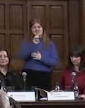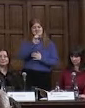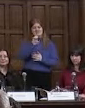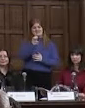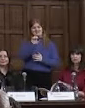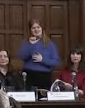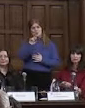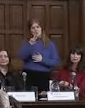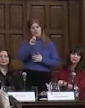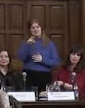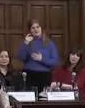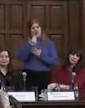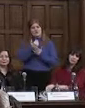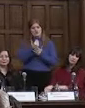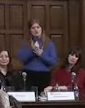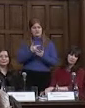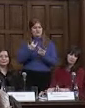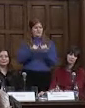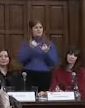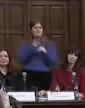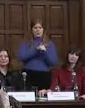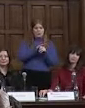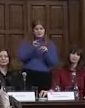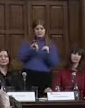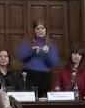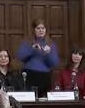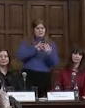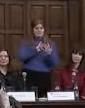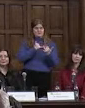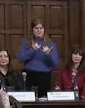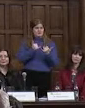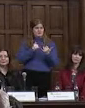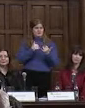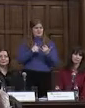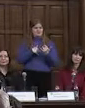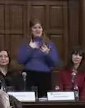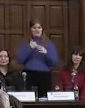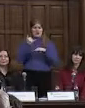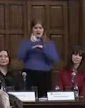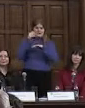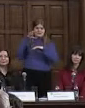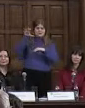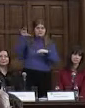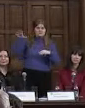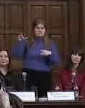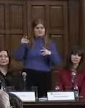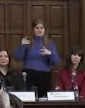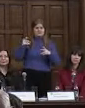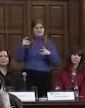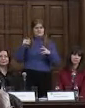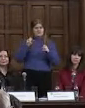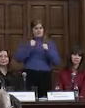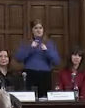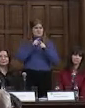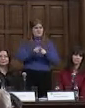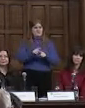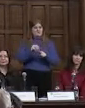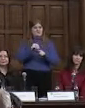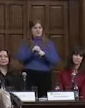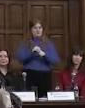harvesters, like local people who might be living on islands and depending on fish